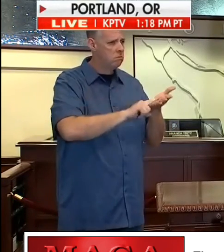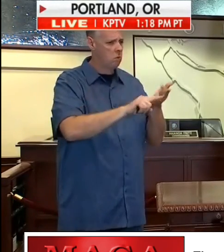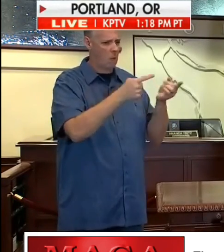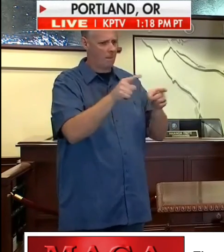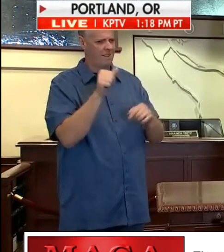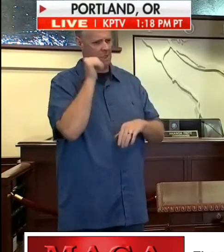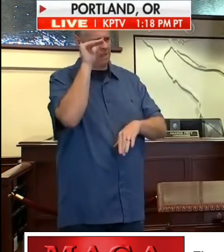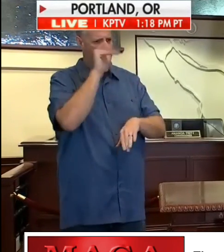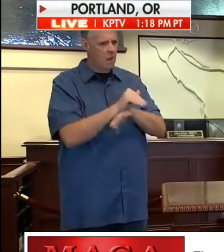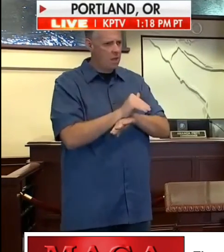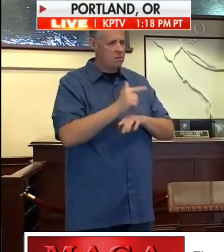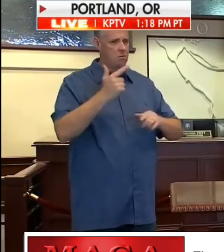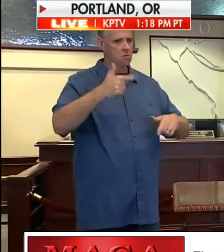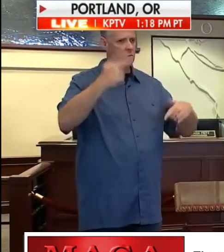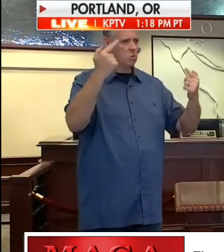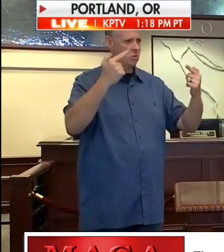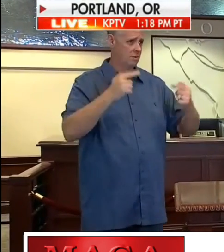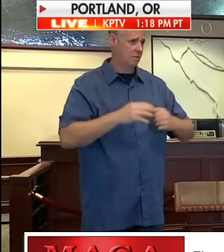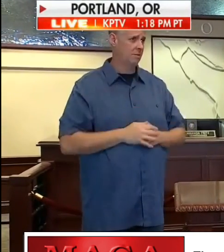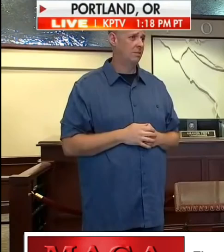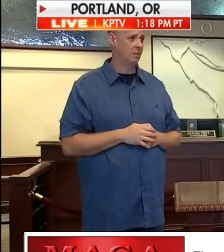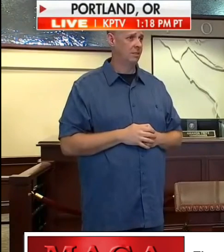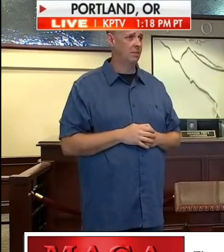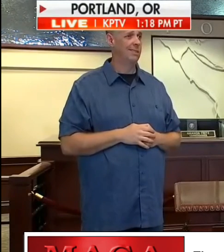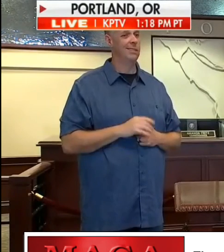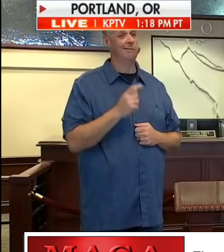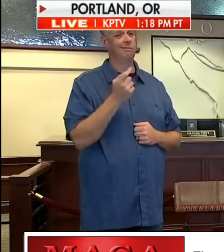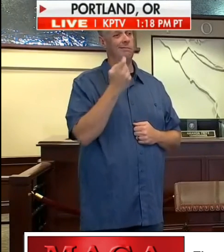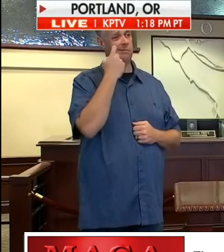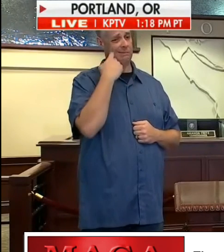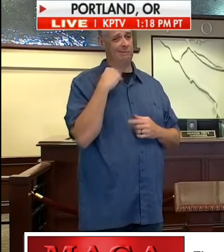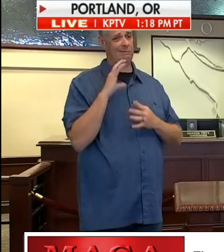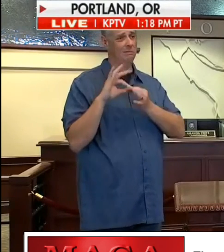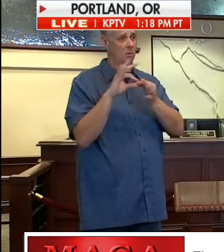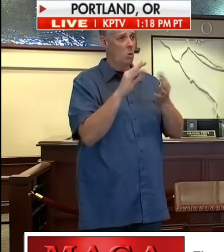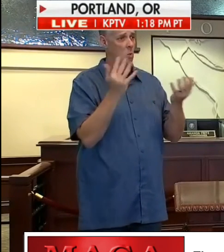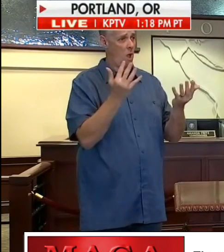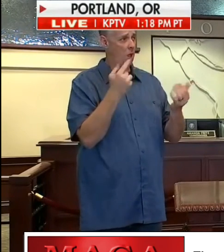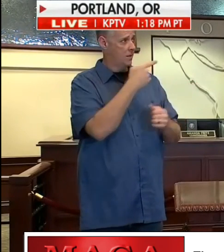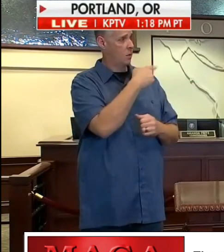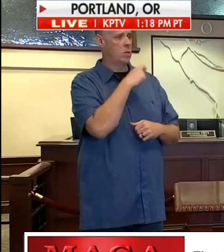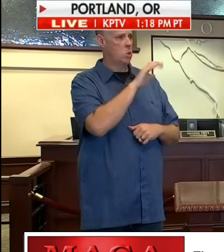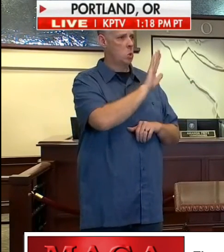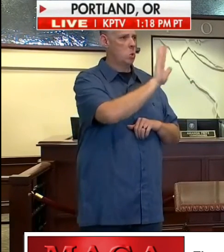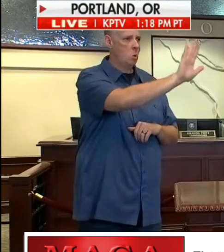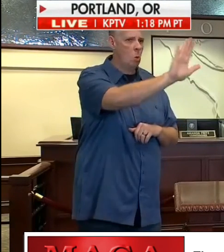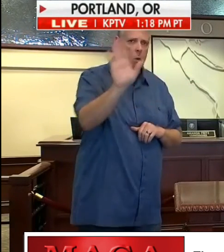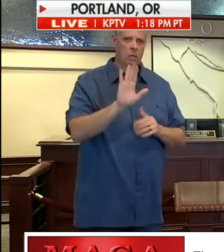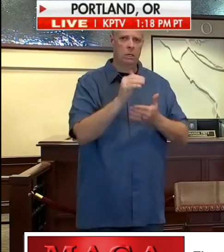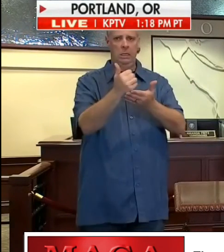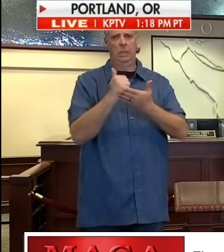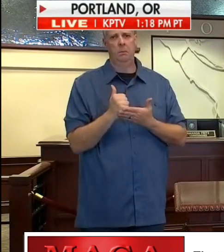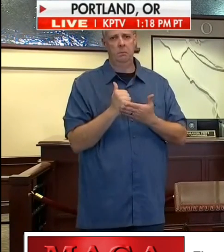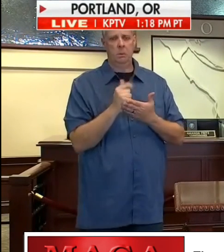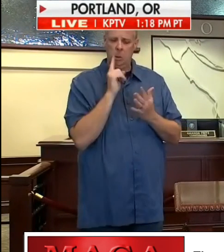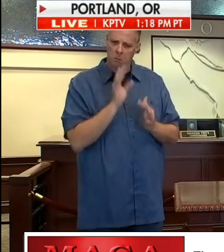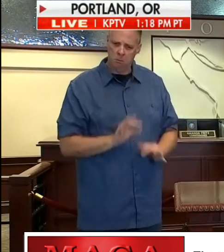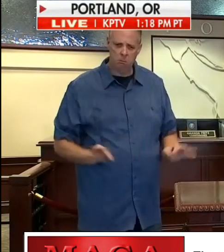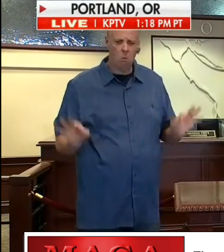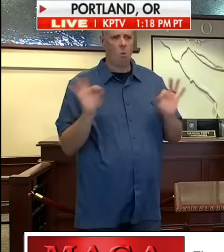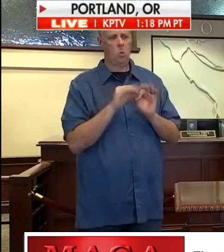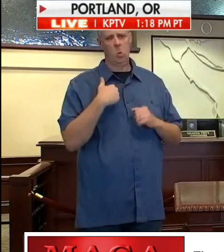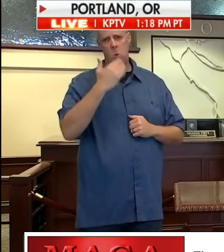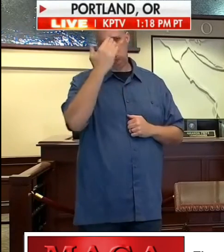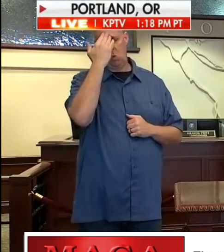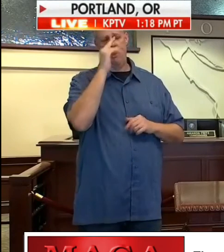shooting. As you have heard mentioned earlier in this press conference, we need cooperation of the public. It is vital that we find